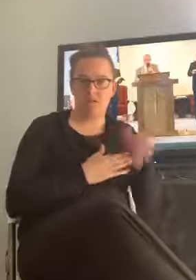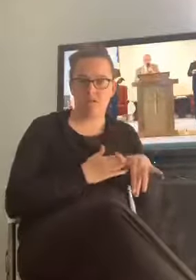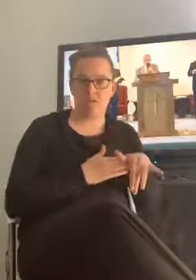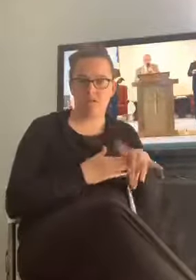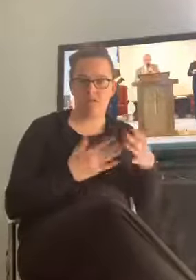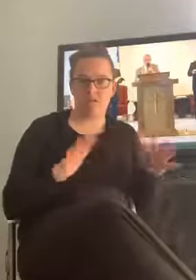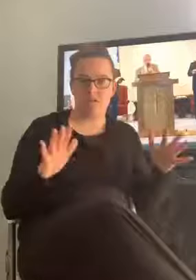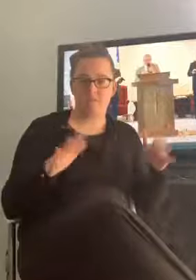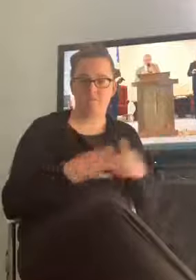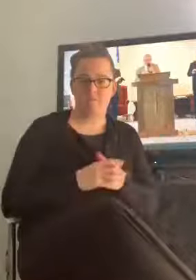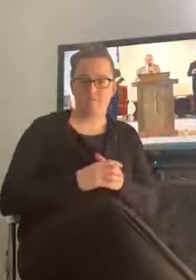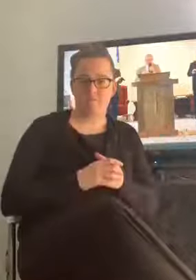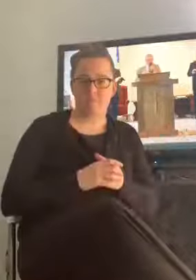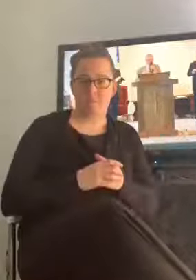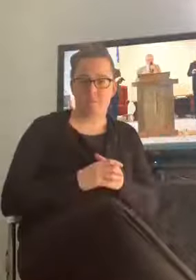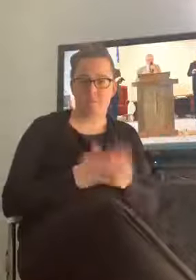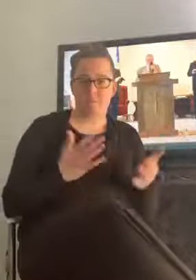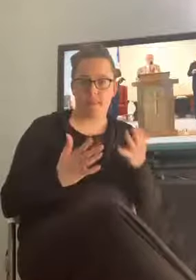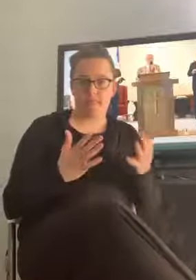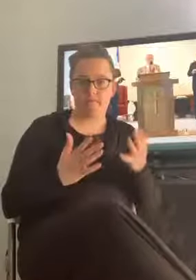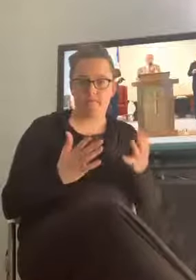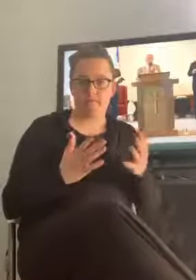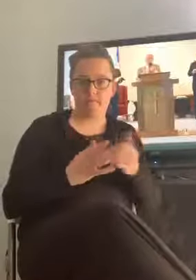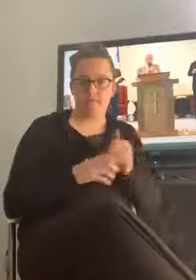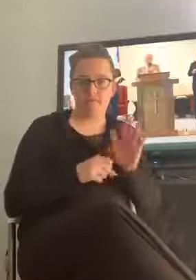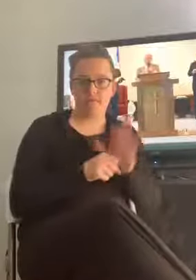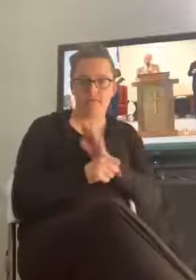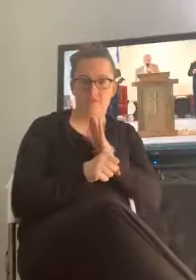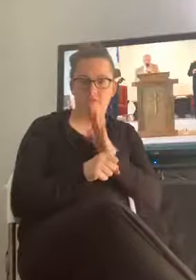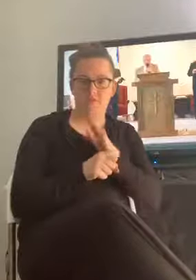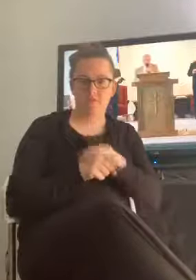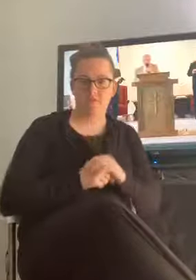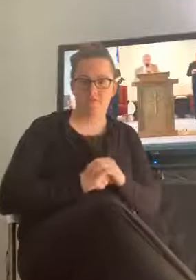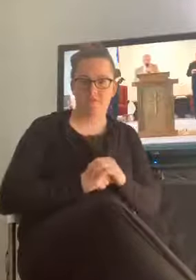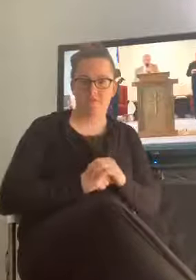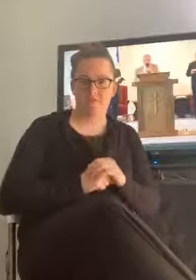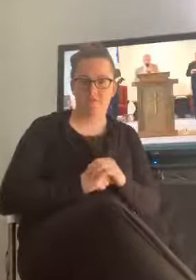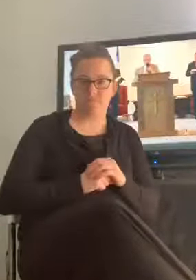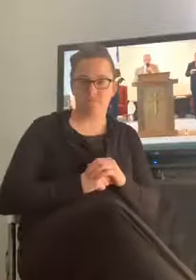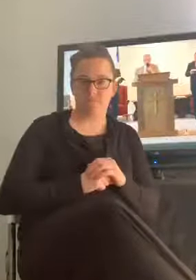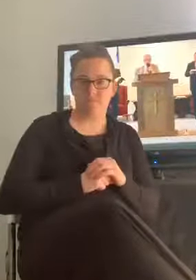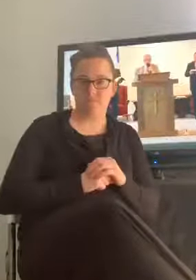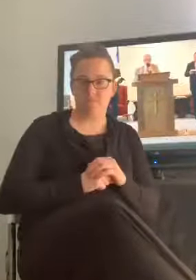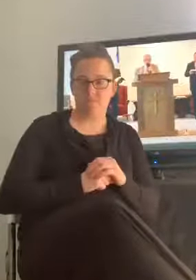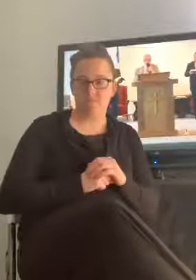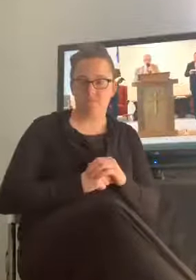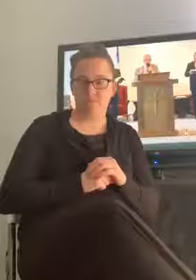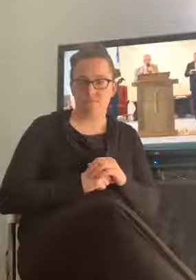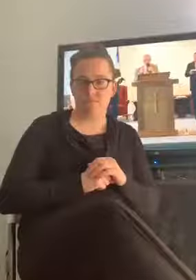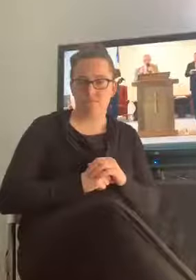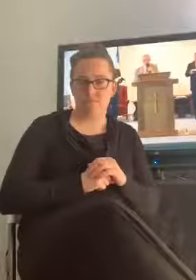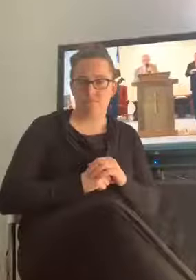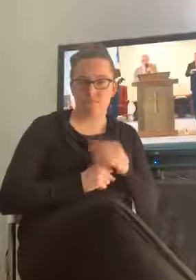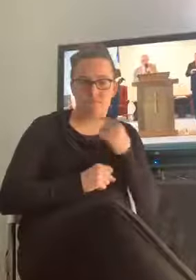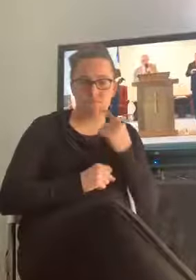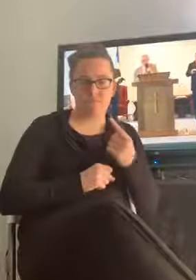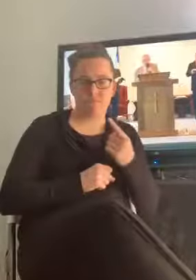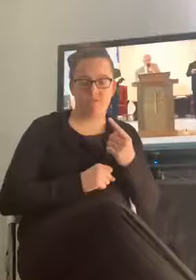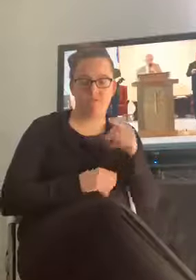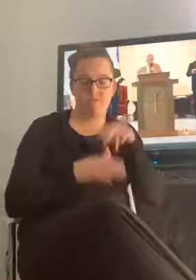done, that it might be fulfilled, which was